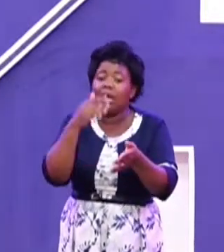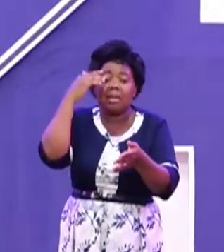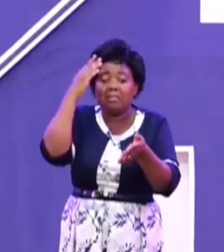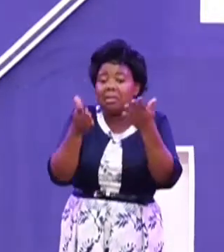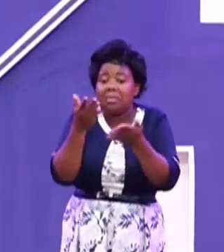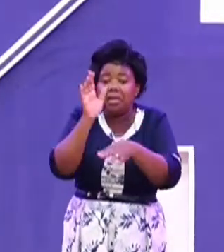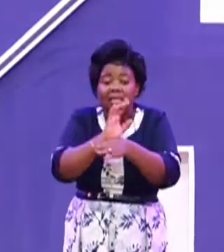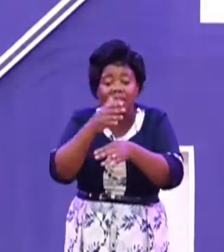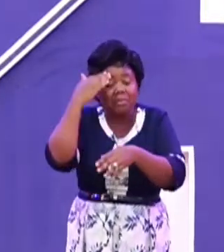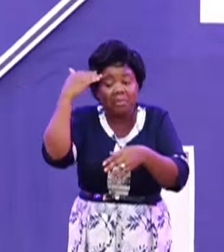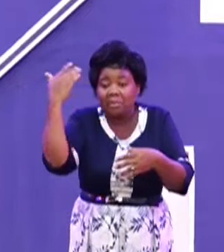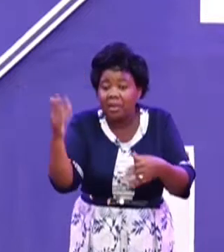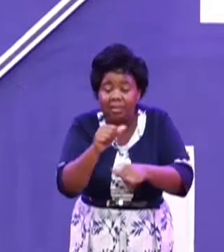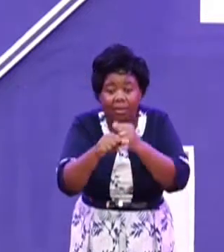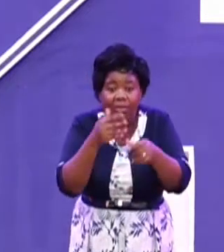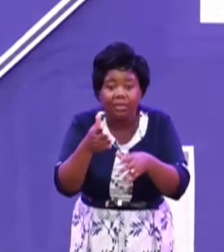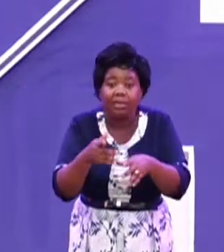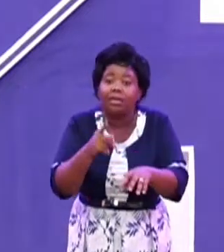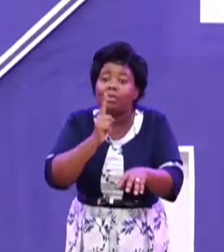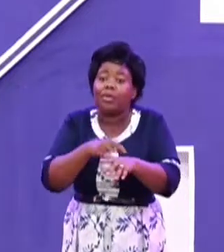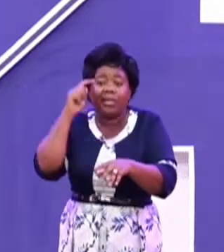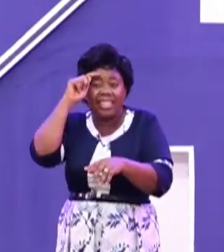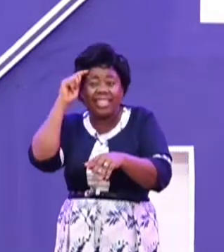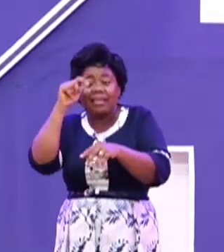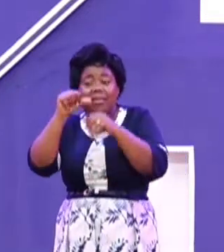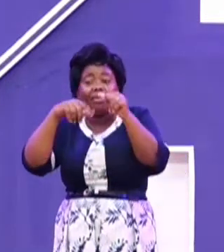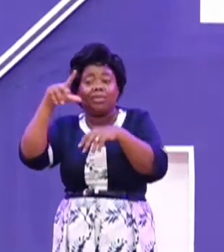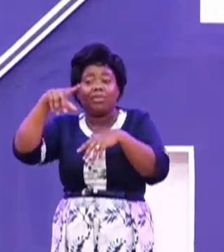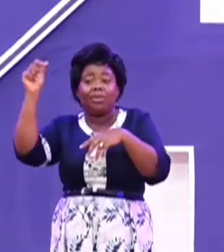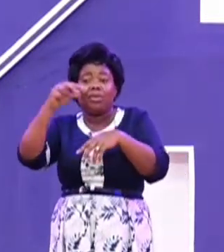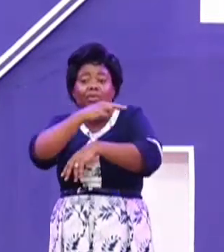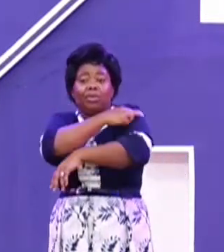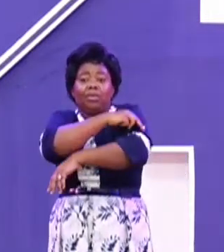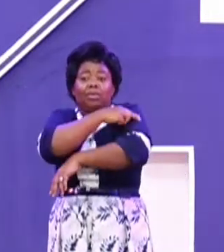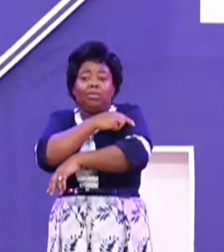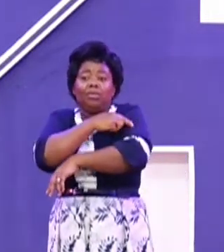They're not even known in church. When you thought of visiting the